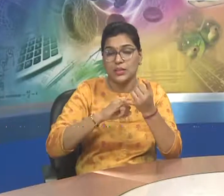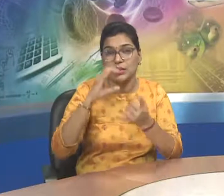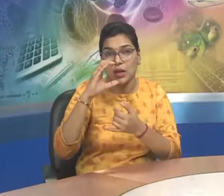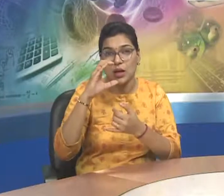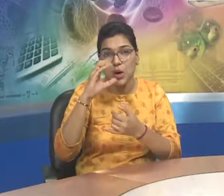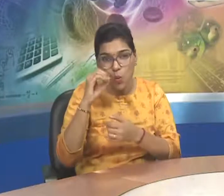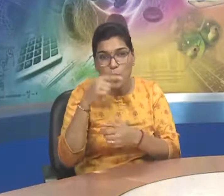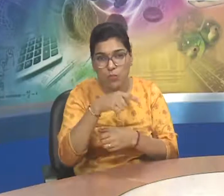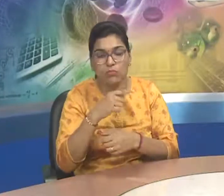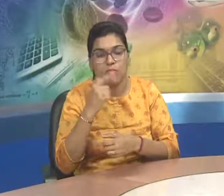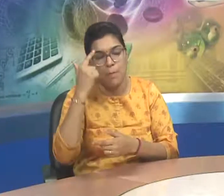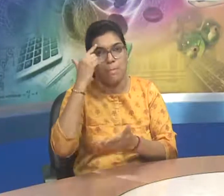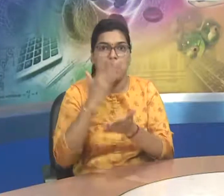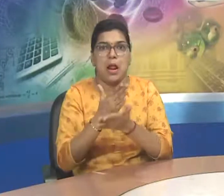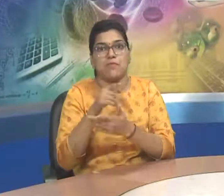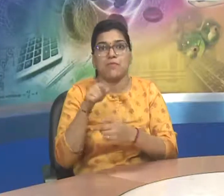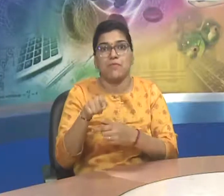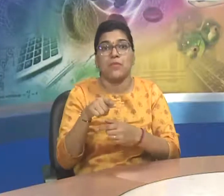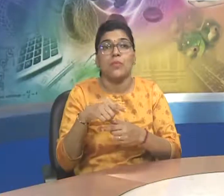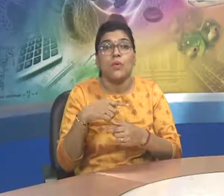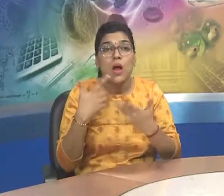them to understand